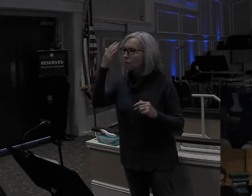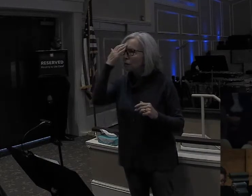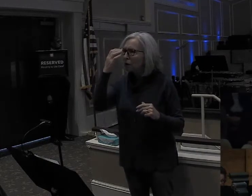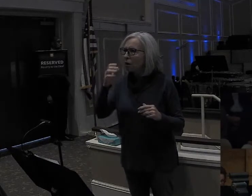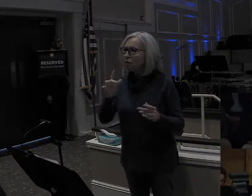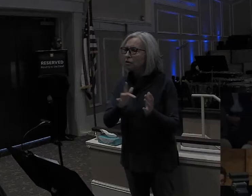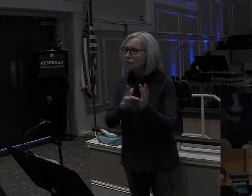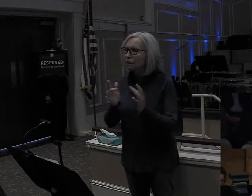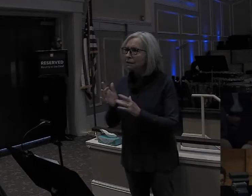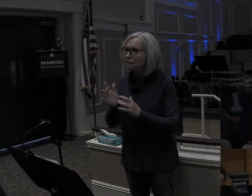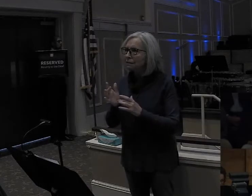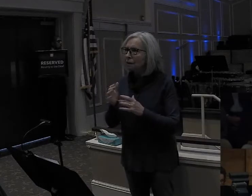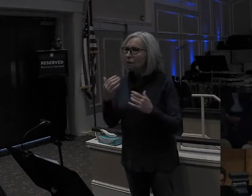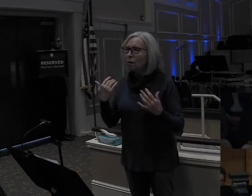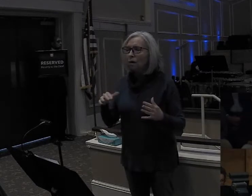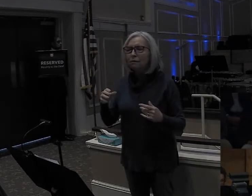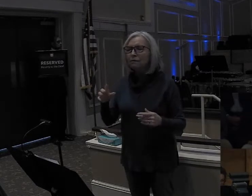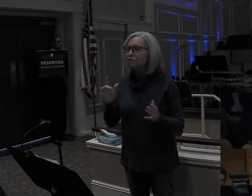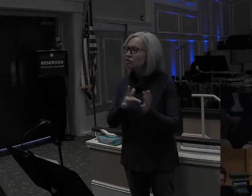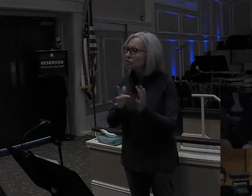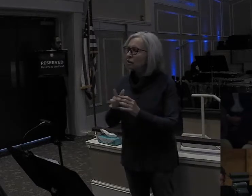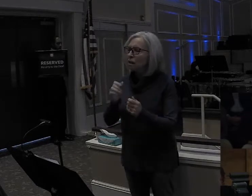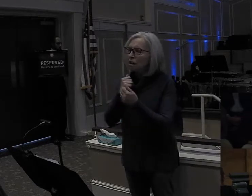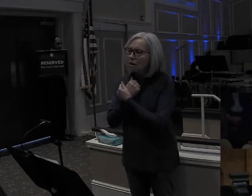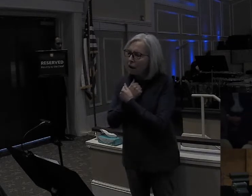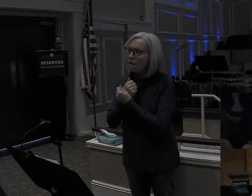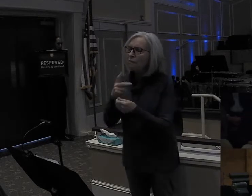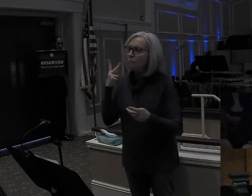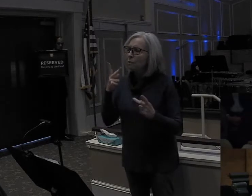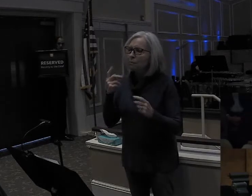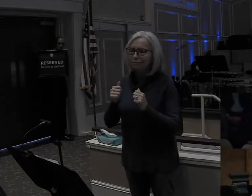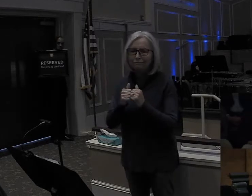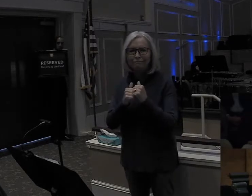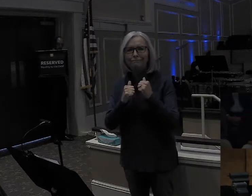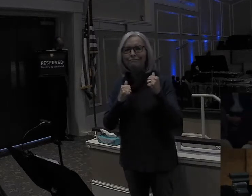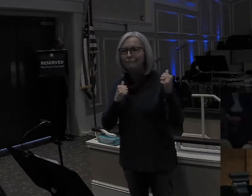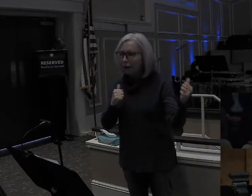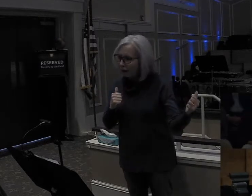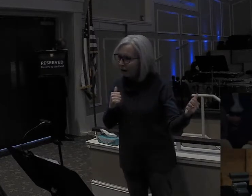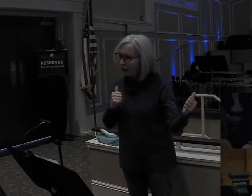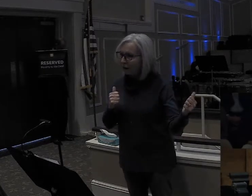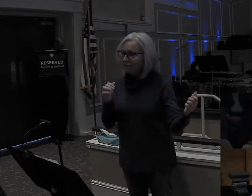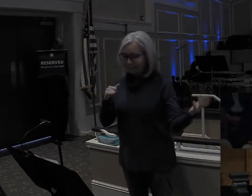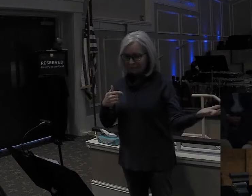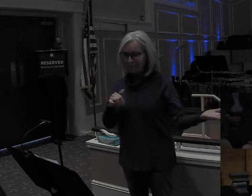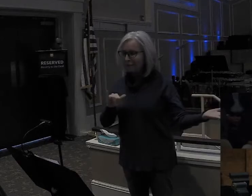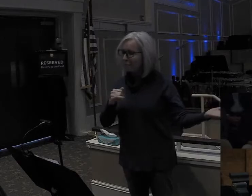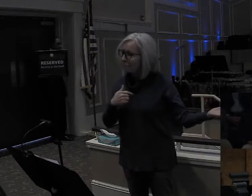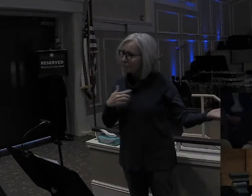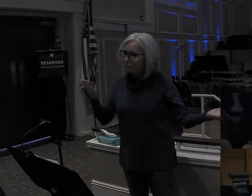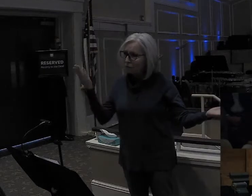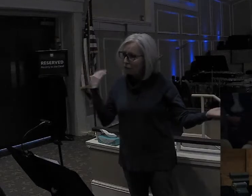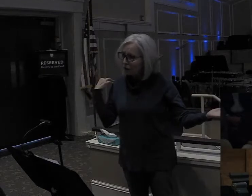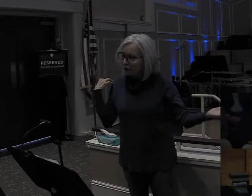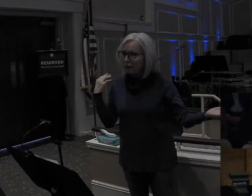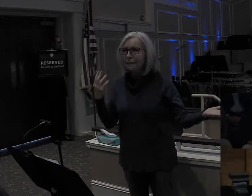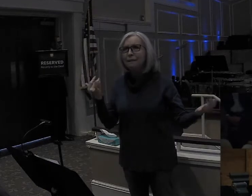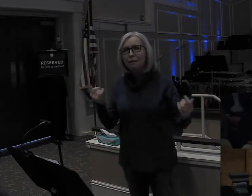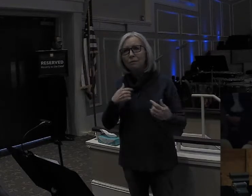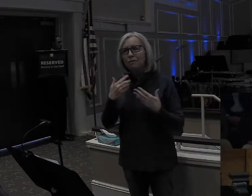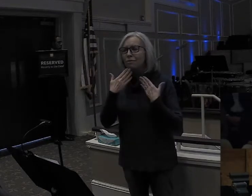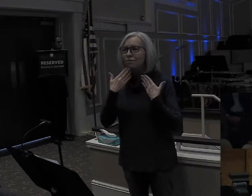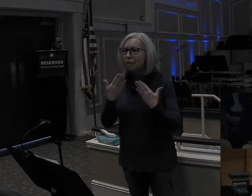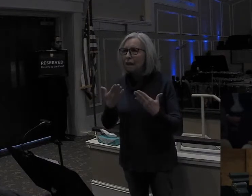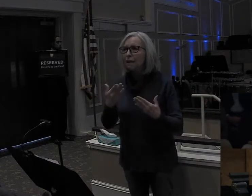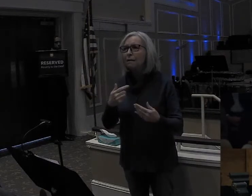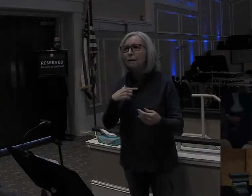Christ loves the people that are far off from him. And that was me at one point in my life, and so I'm just so grateful that I can